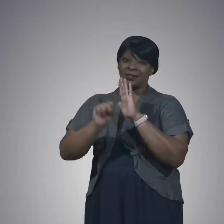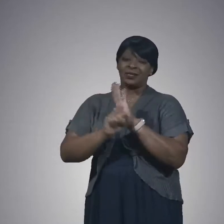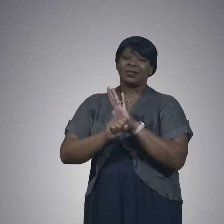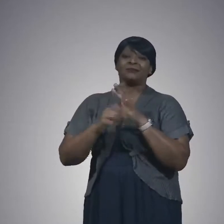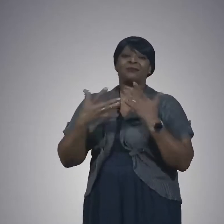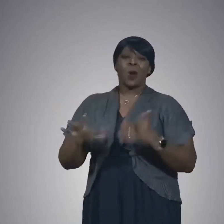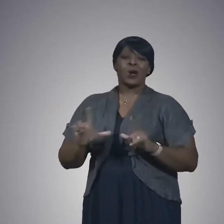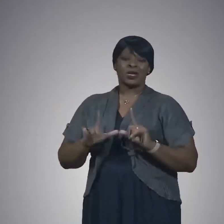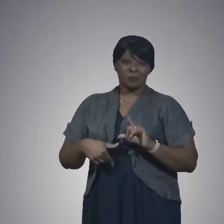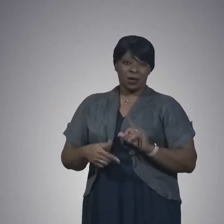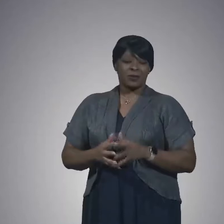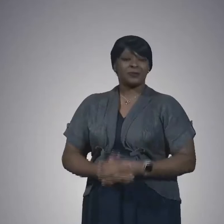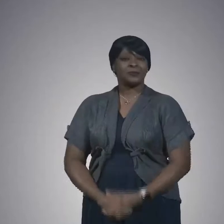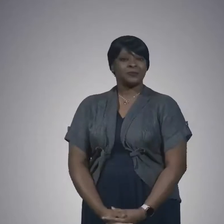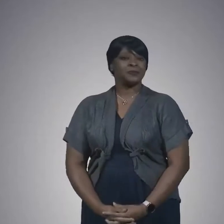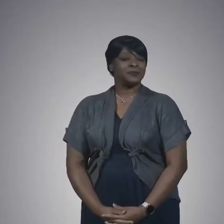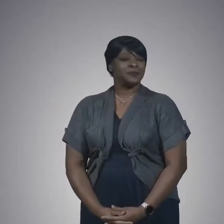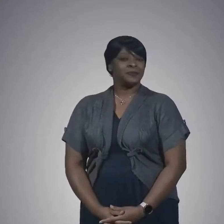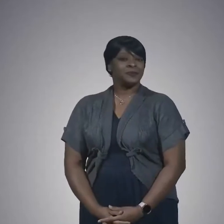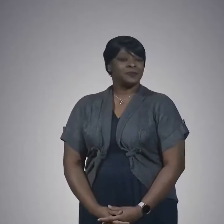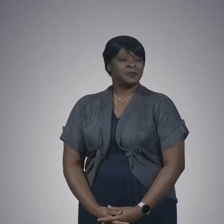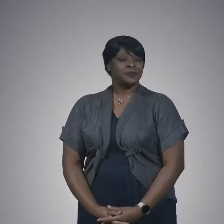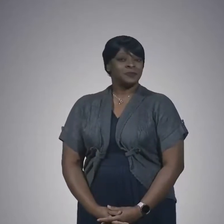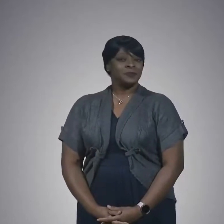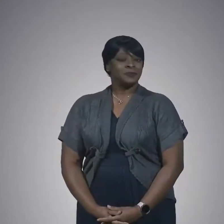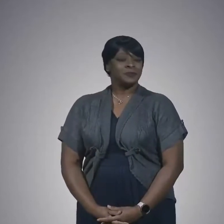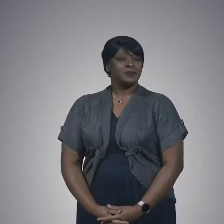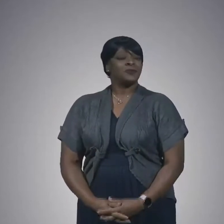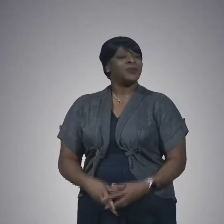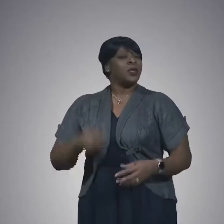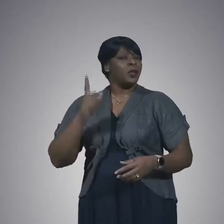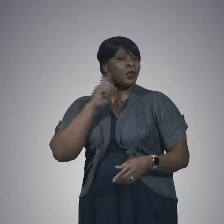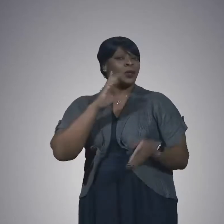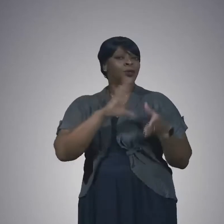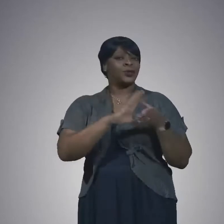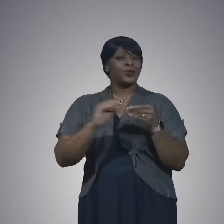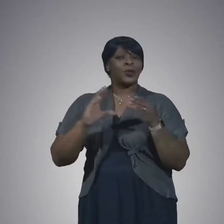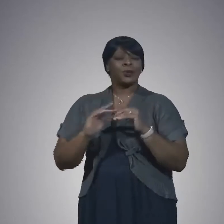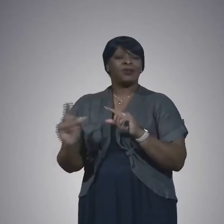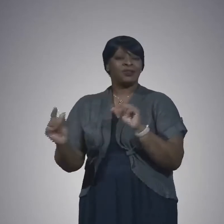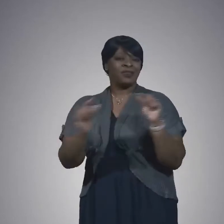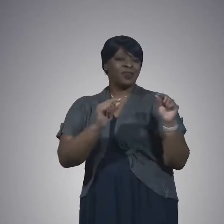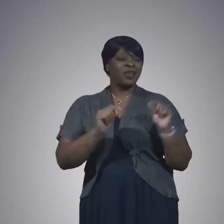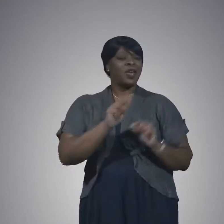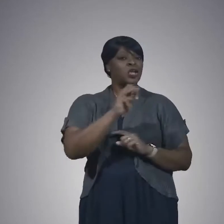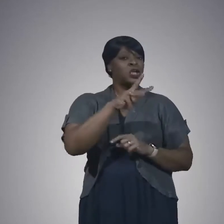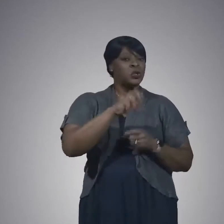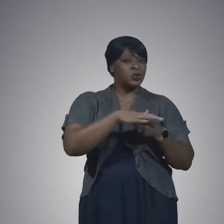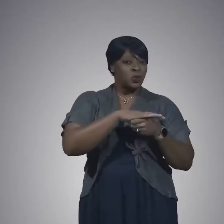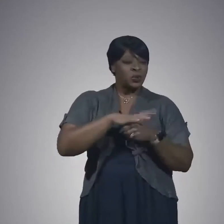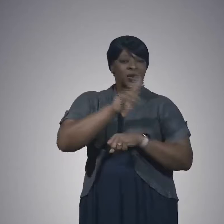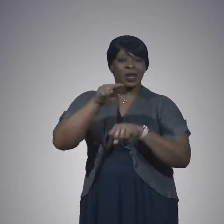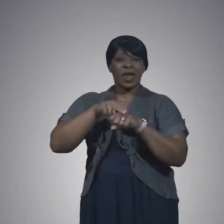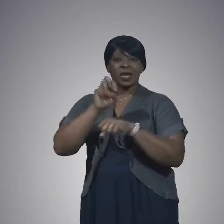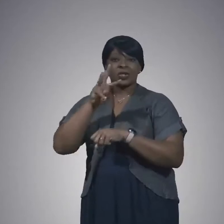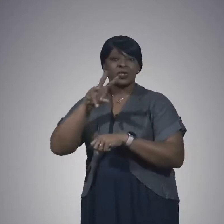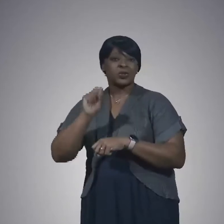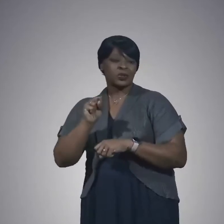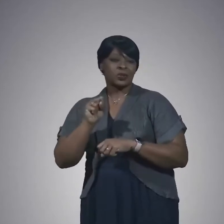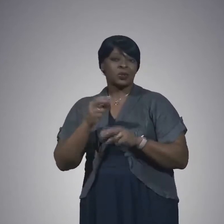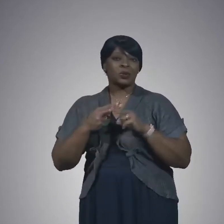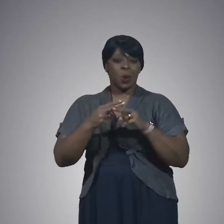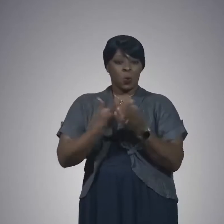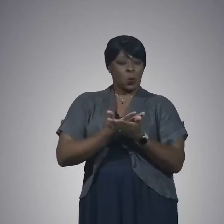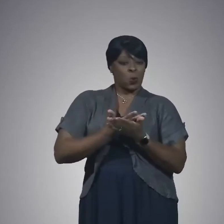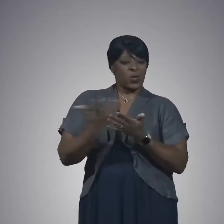expired. Now, there have been stories in the national news and local news about what they're calling